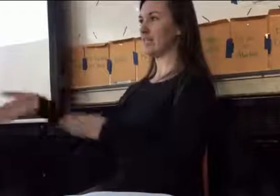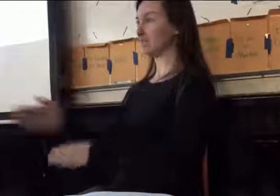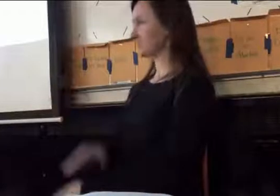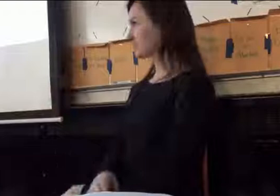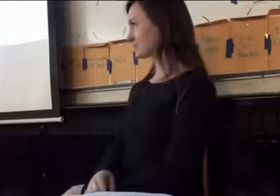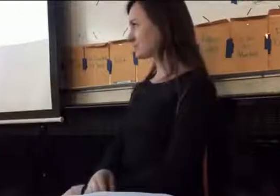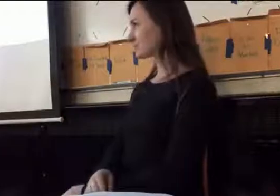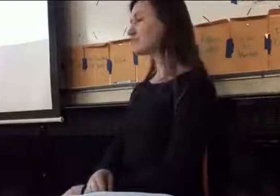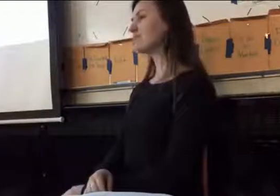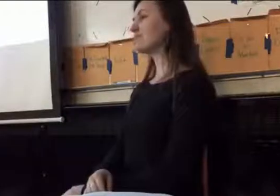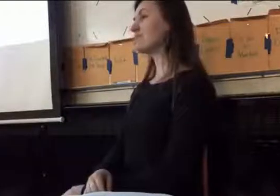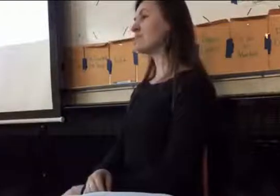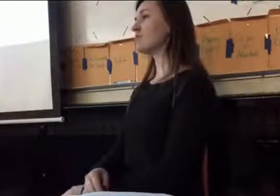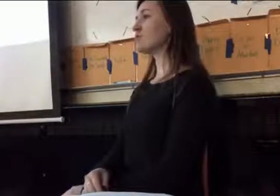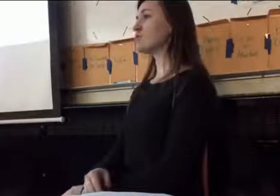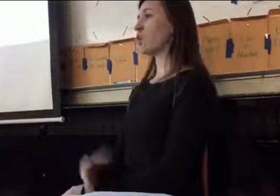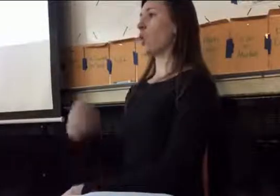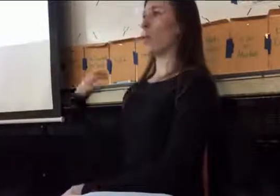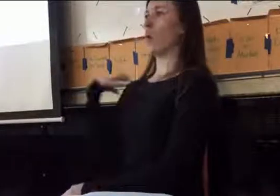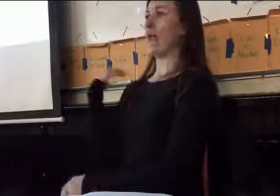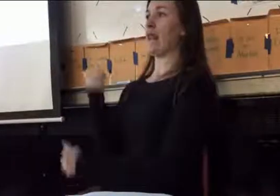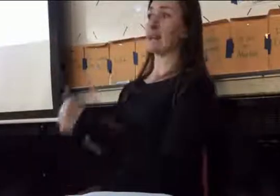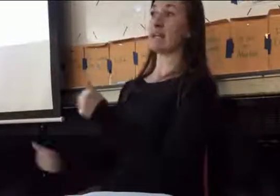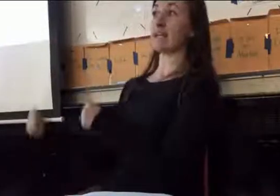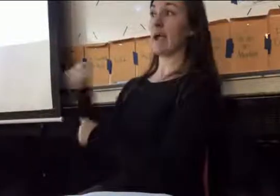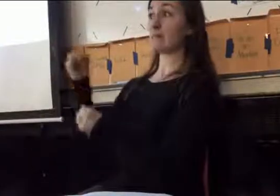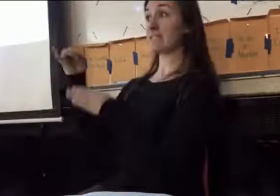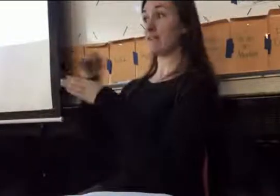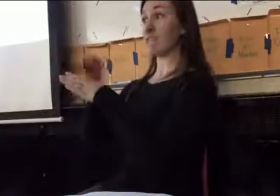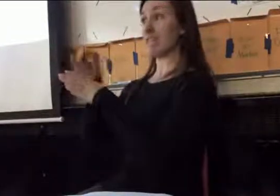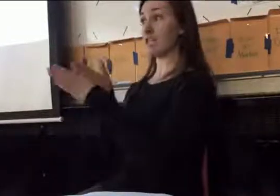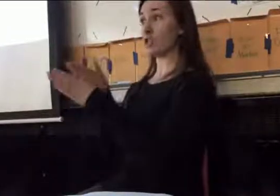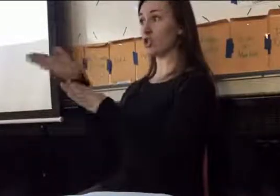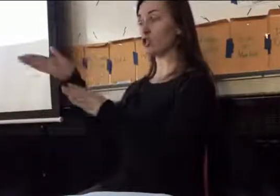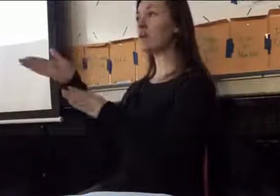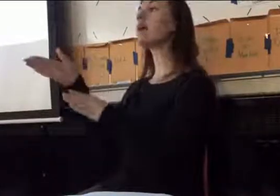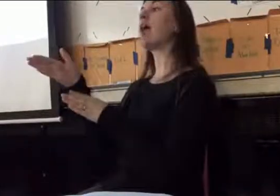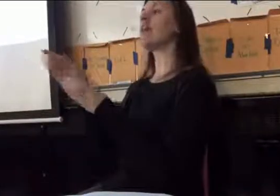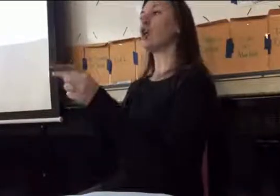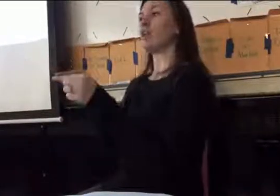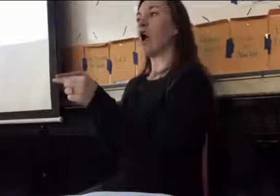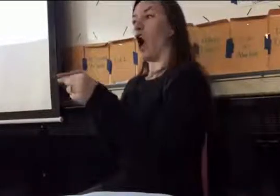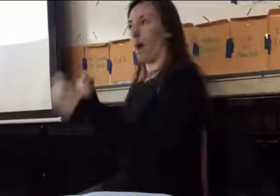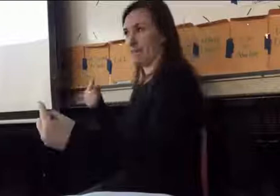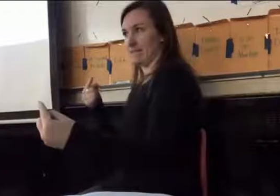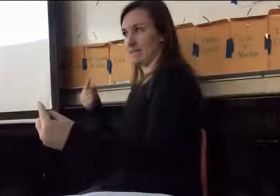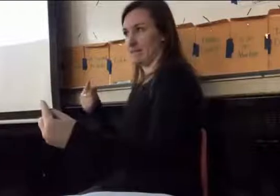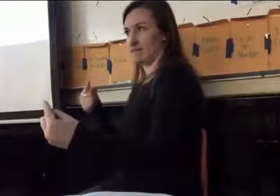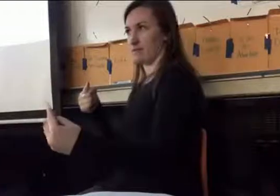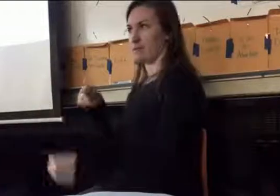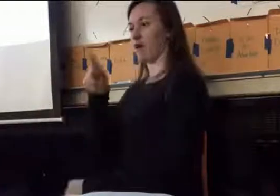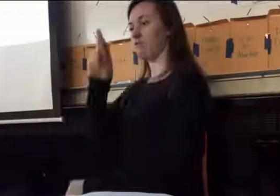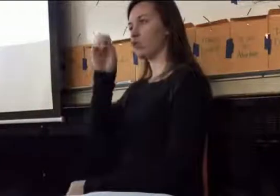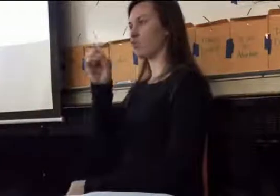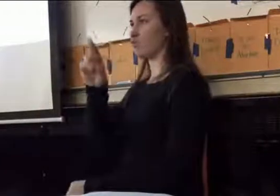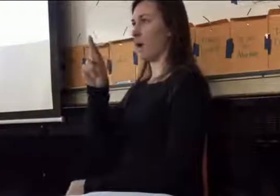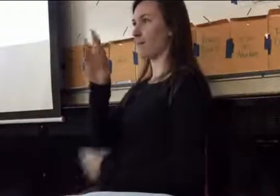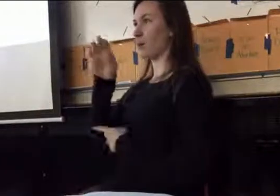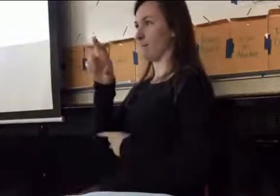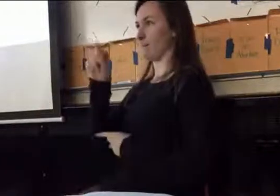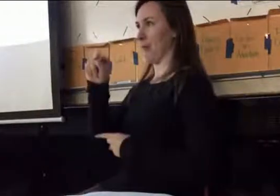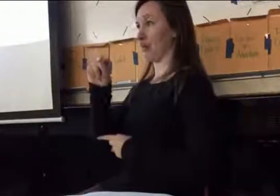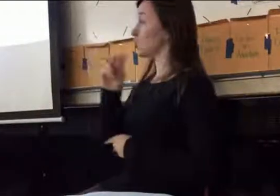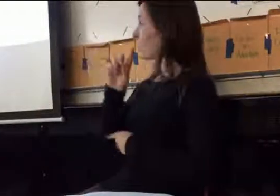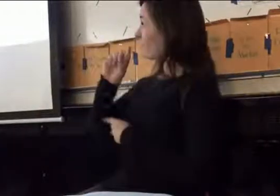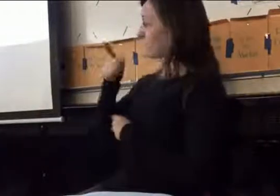And the captains of industry are going to be our people that they are the exact opposite of this. So basically, this very